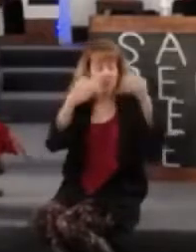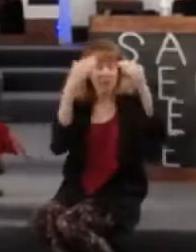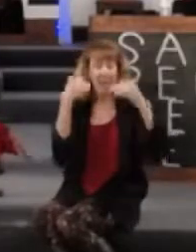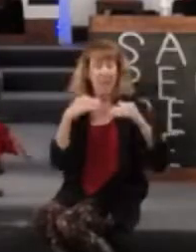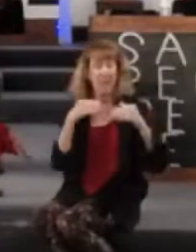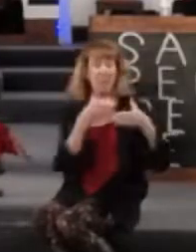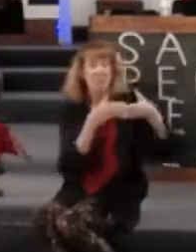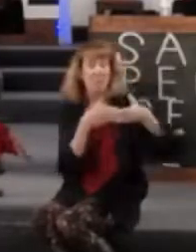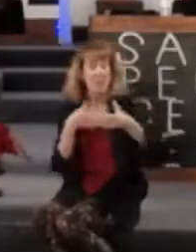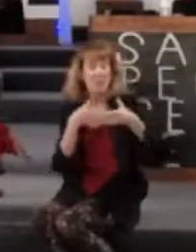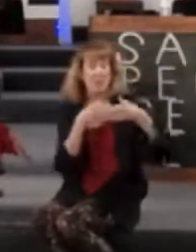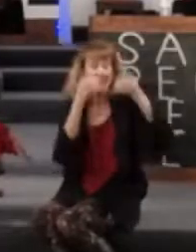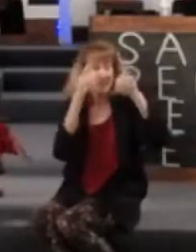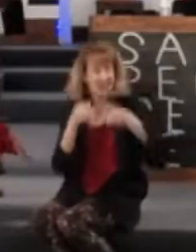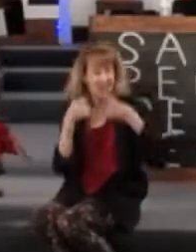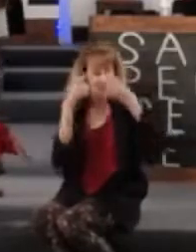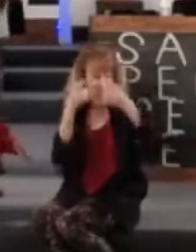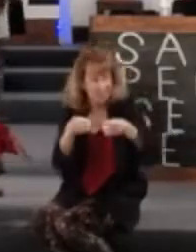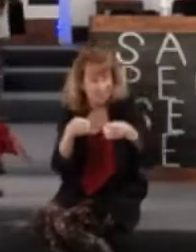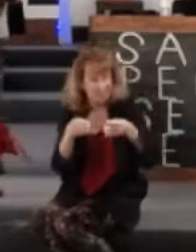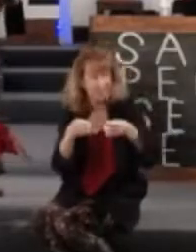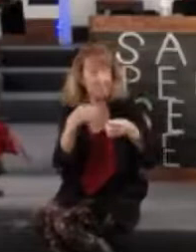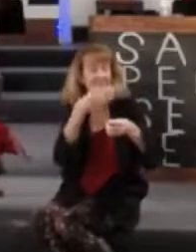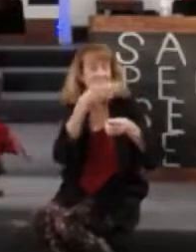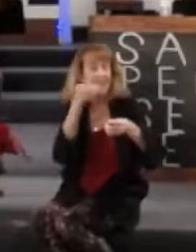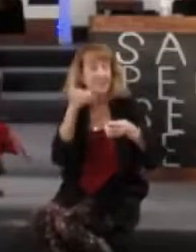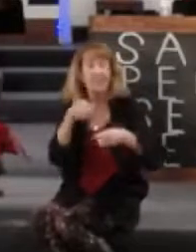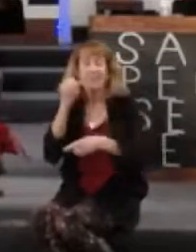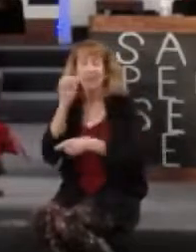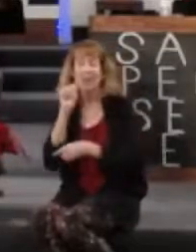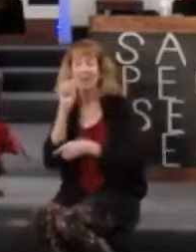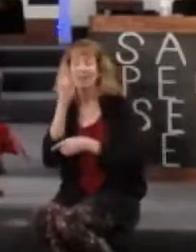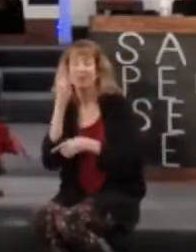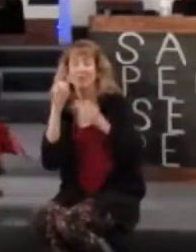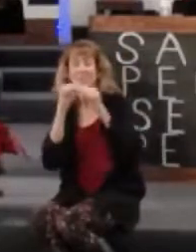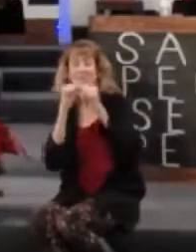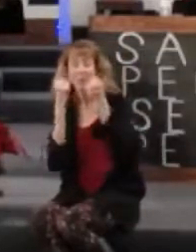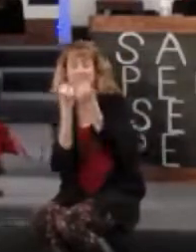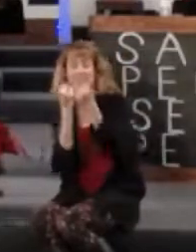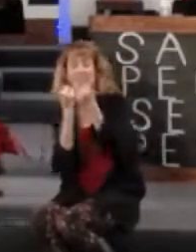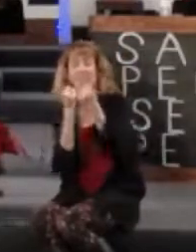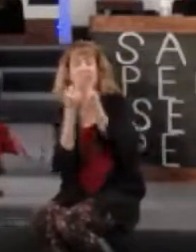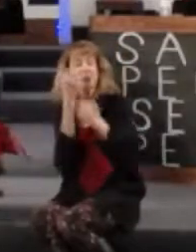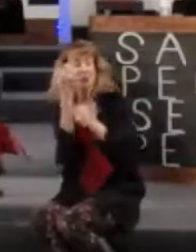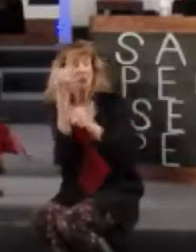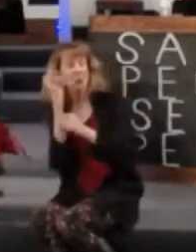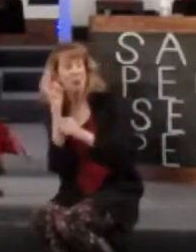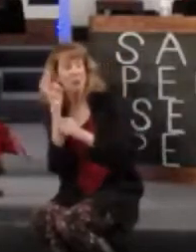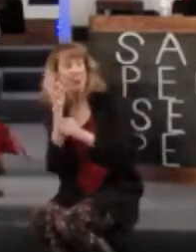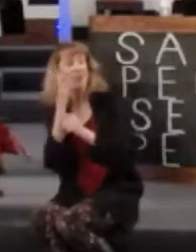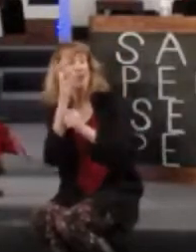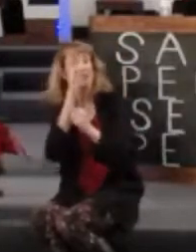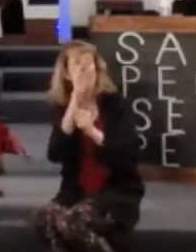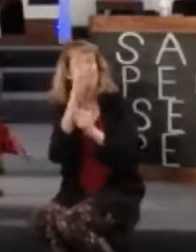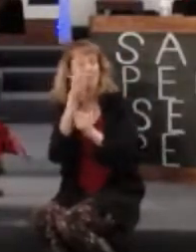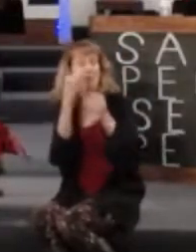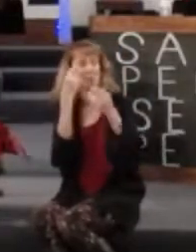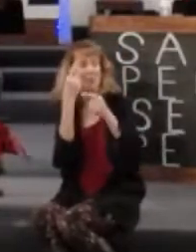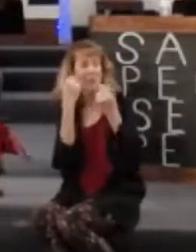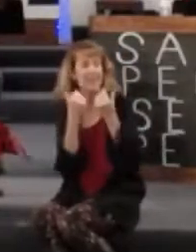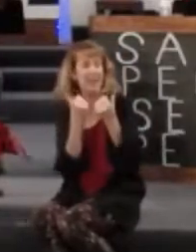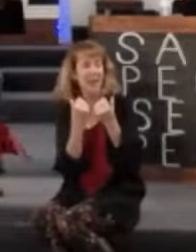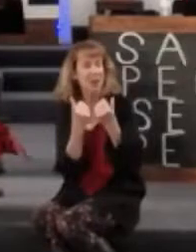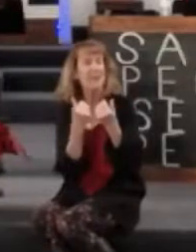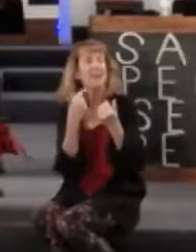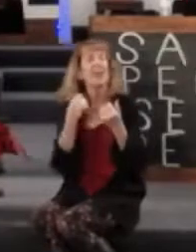bit. The AV team is going to play a music video. They're going to turn off Facebook for now. And